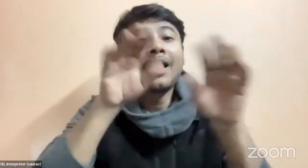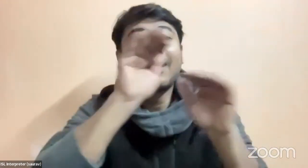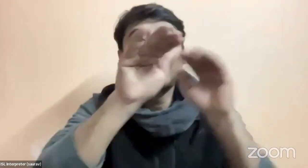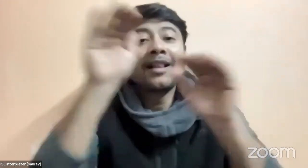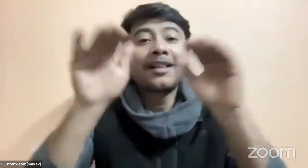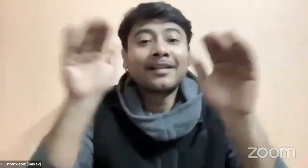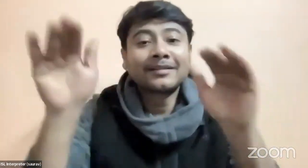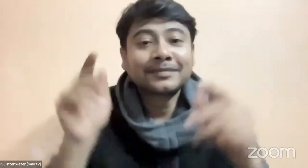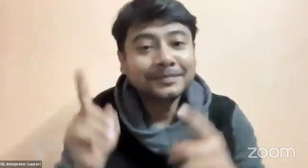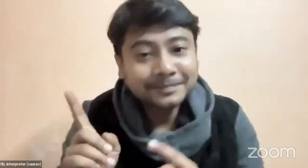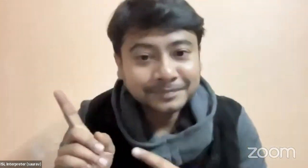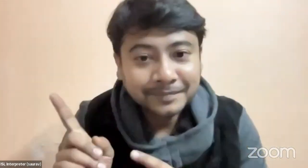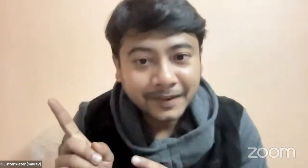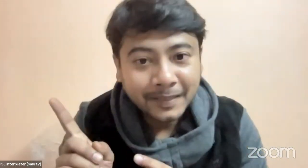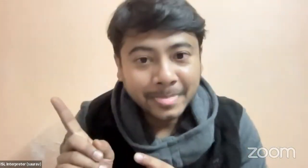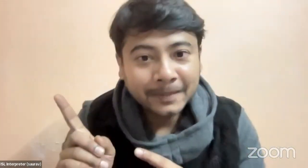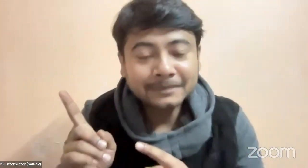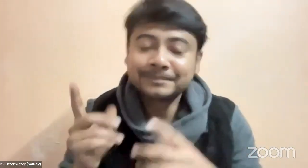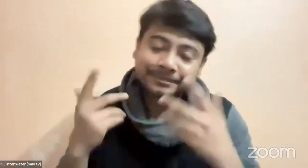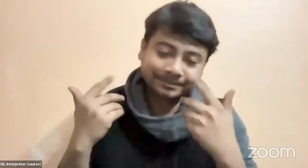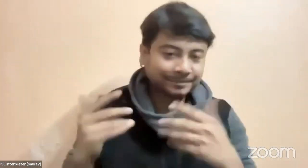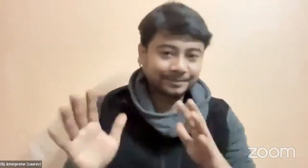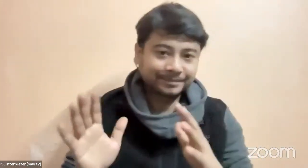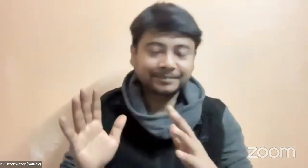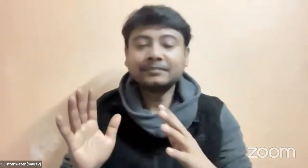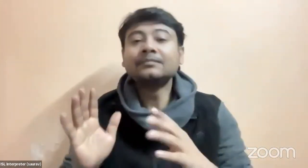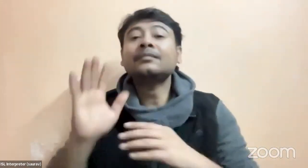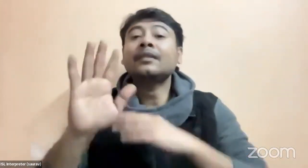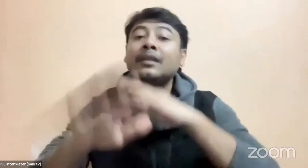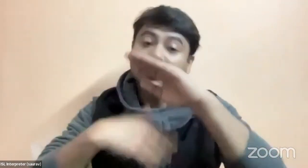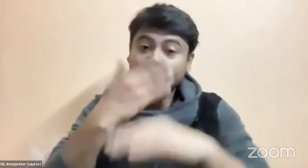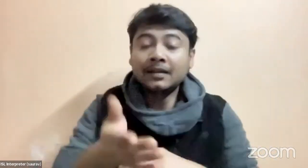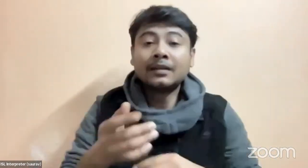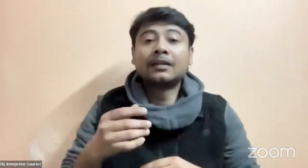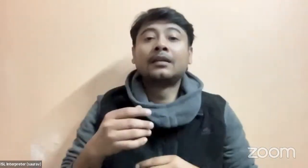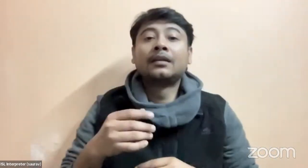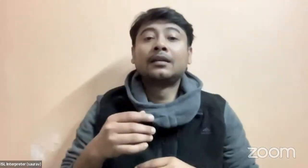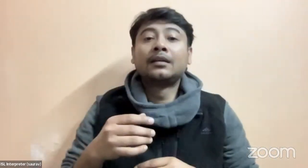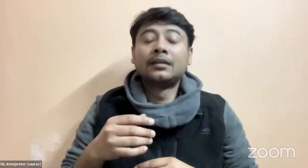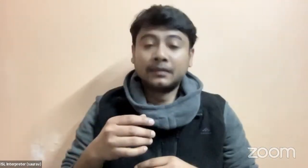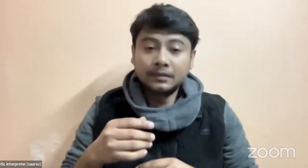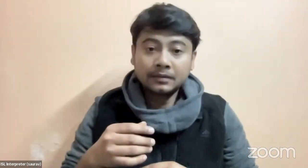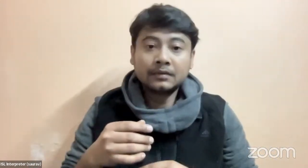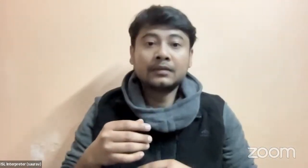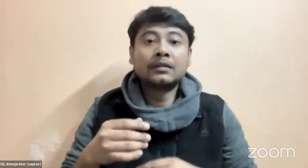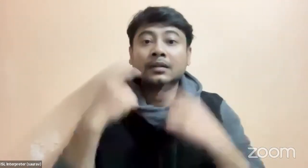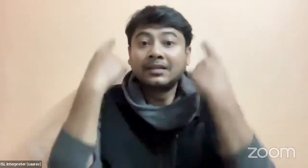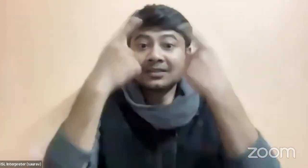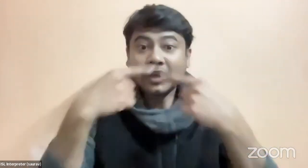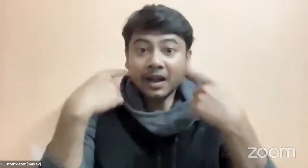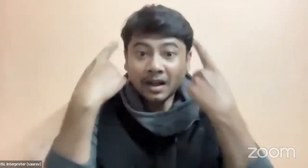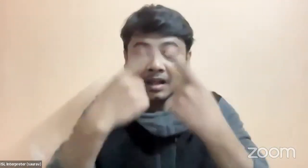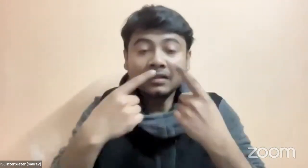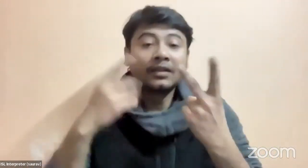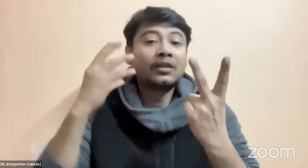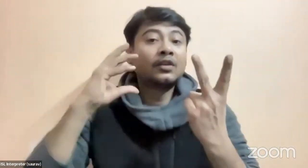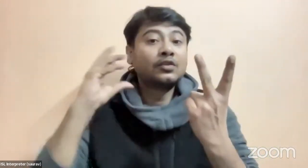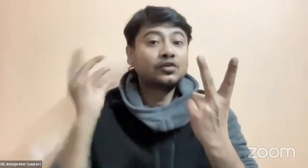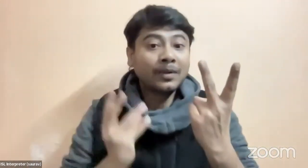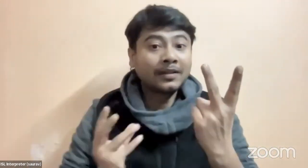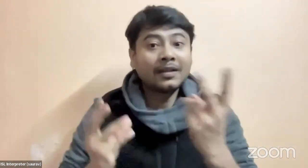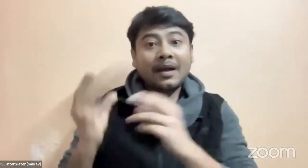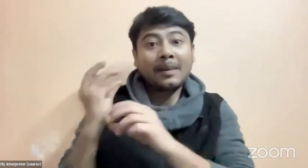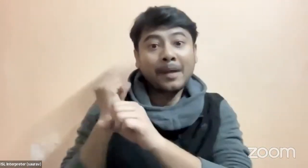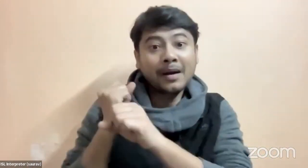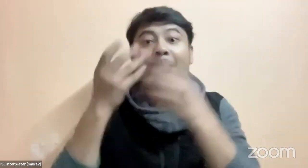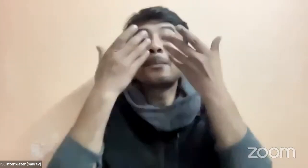Then Narad Muni goes to another loka. He goes to Jagannath, Baldev, and Shubhadra also in Satya Loka, in Lord Brahma's